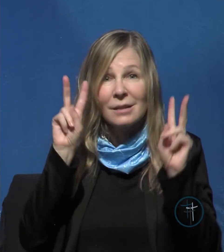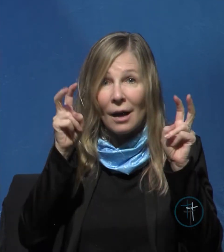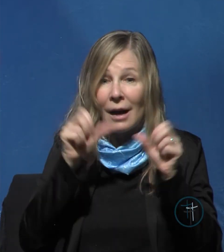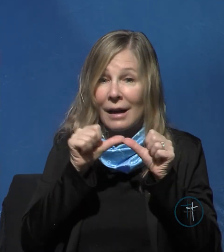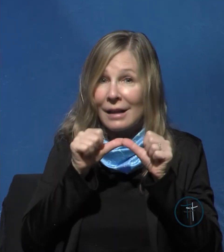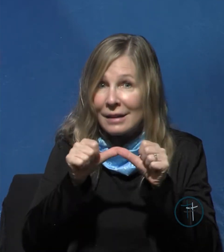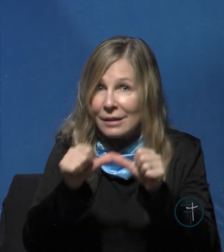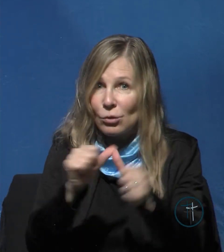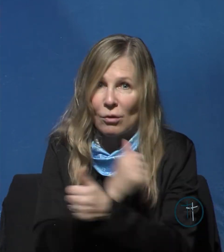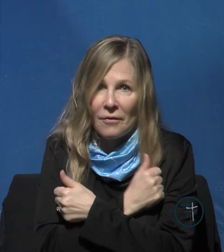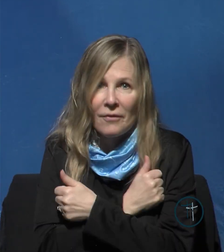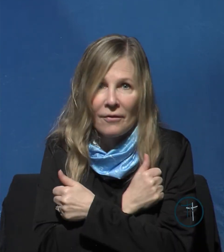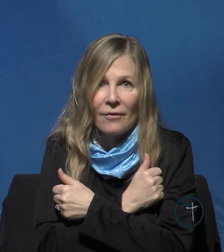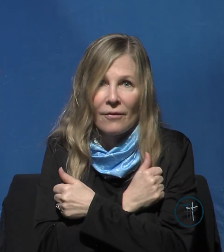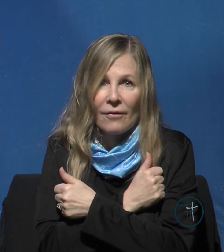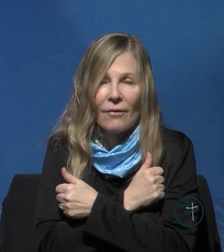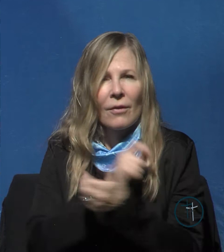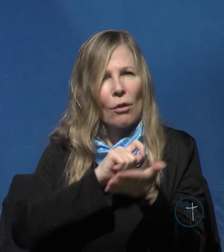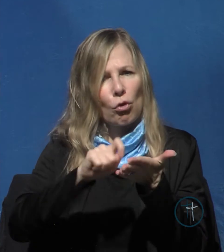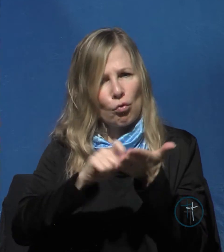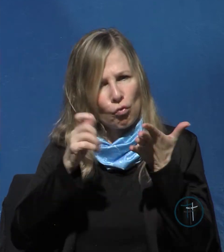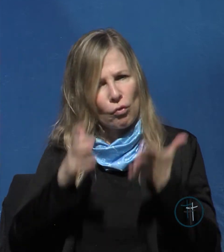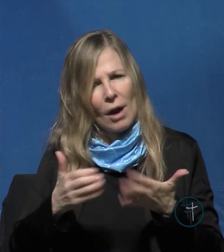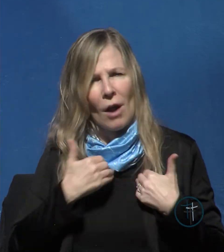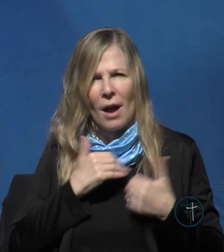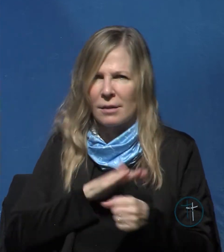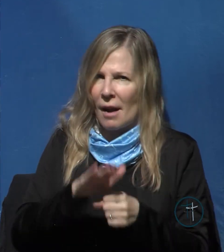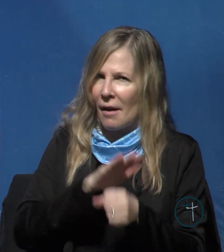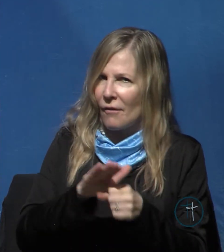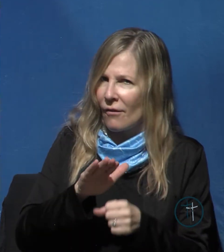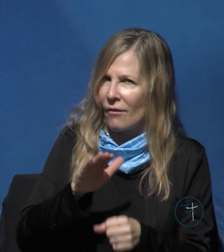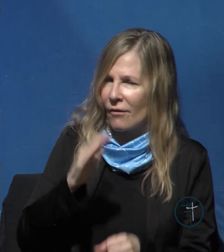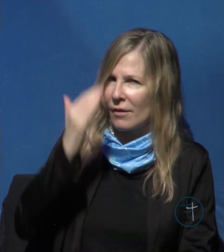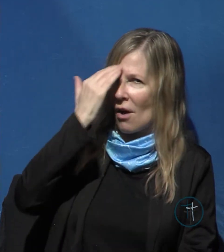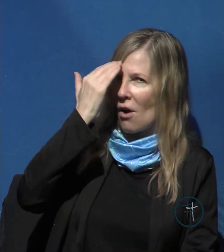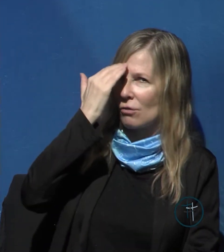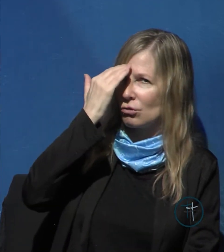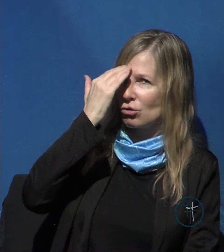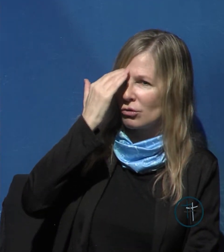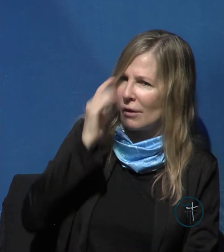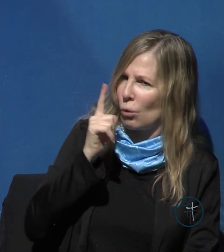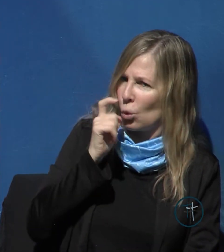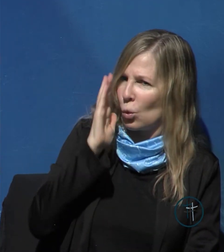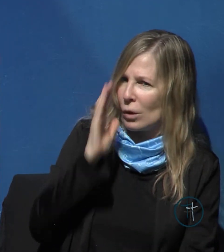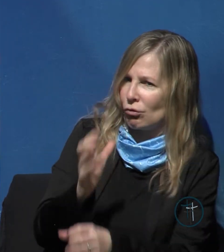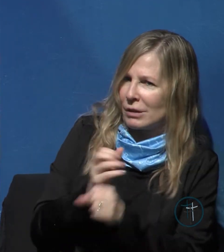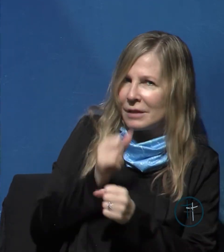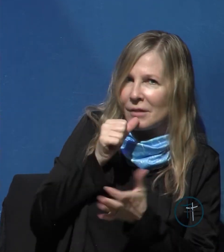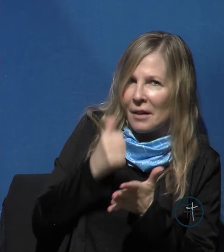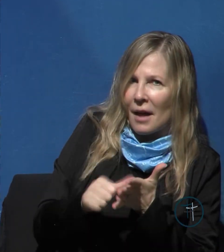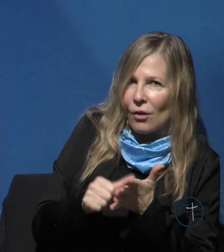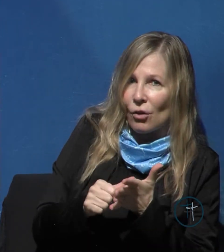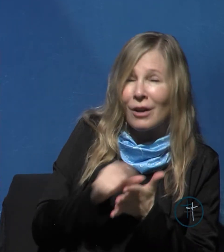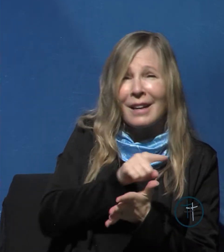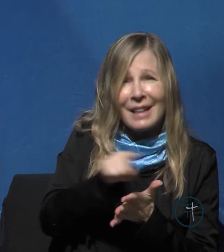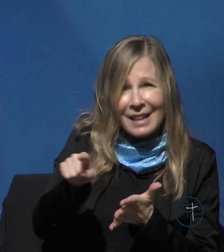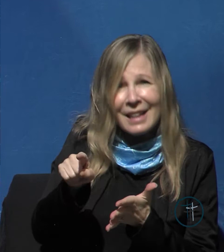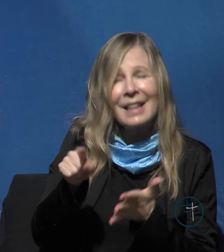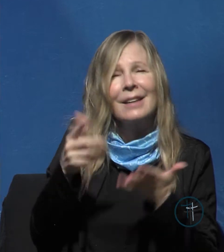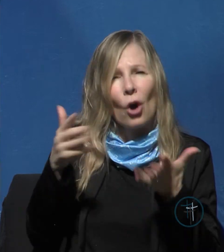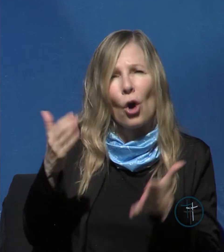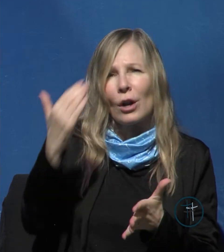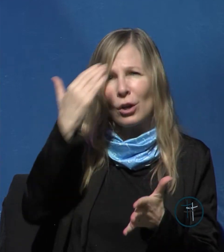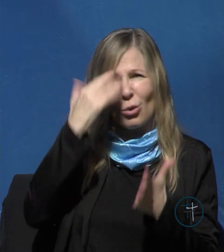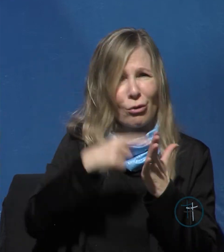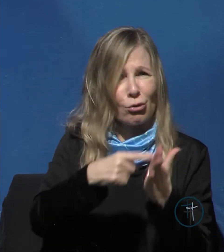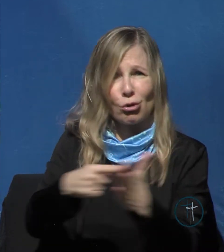The writer has enough personal knowledge of the intended recipients of his letter that he knows they're already